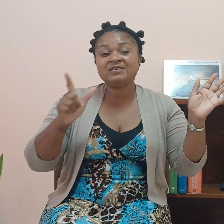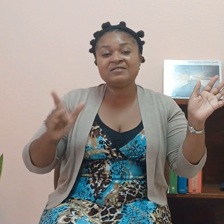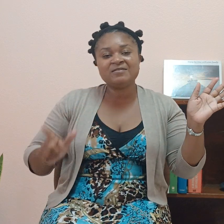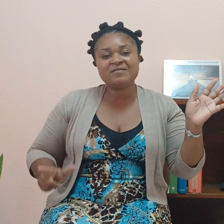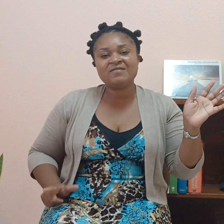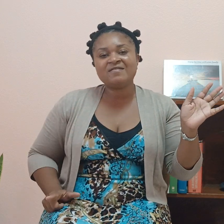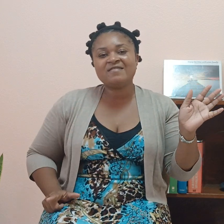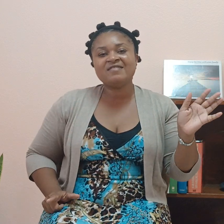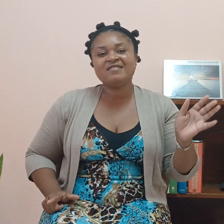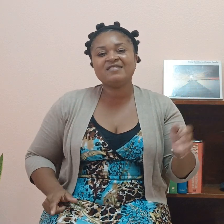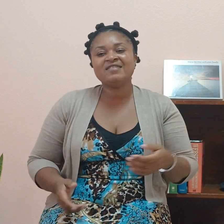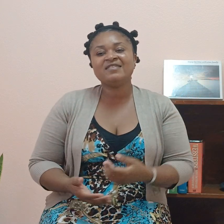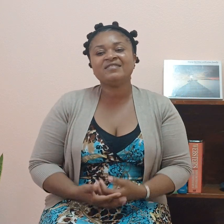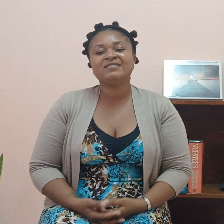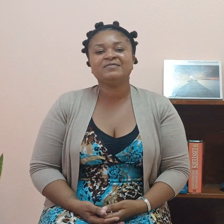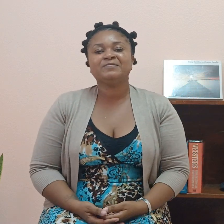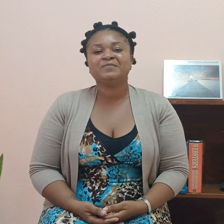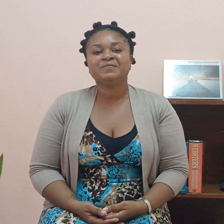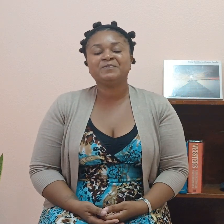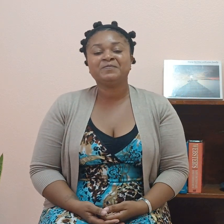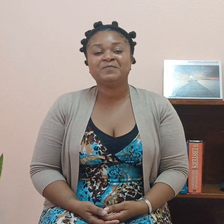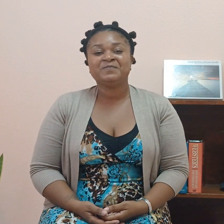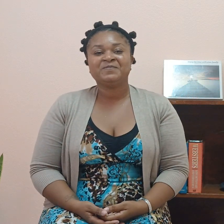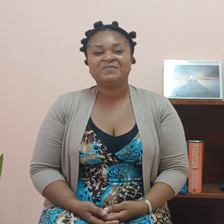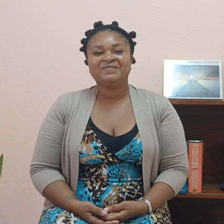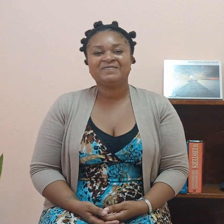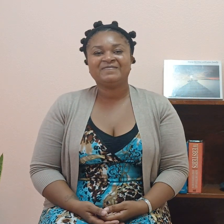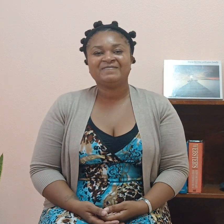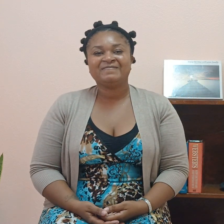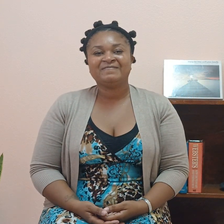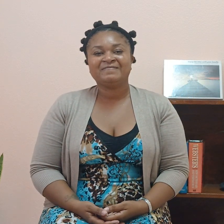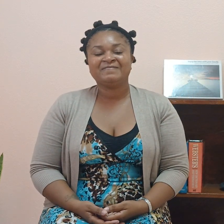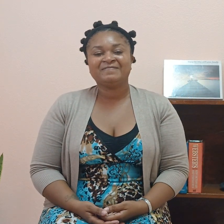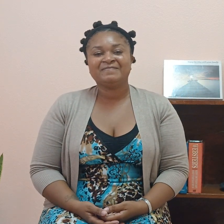says the Lord. Ooh, nice, nice.